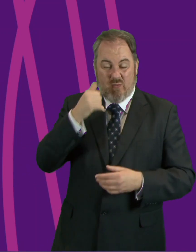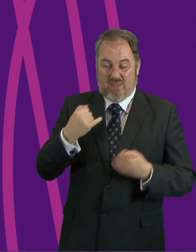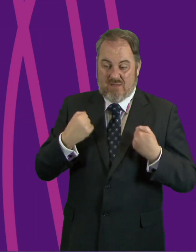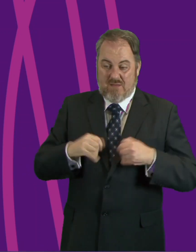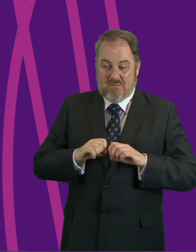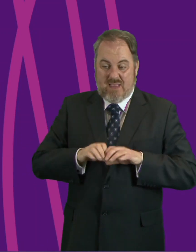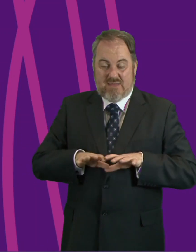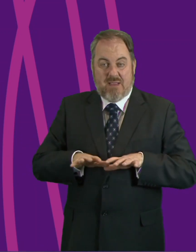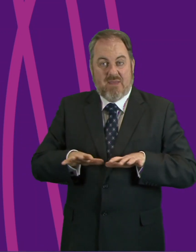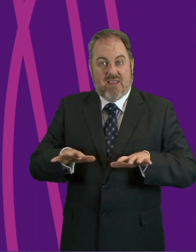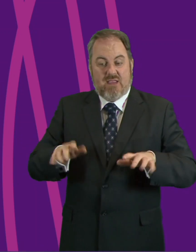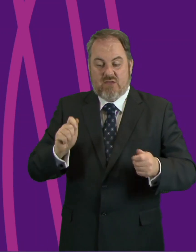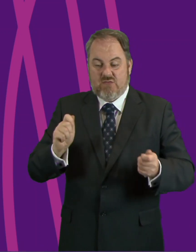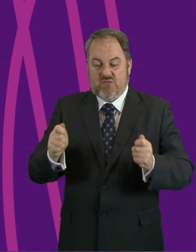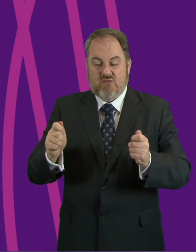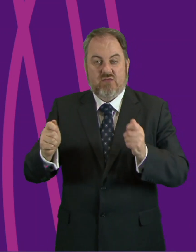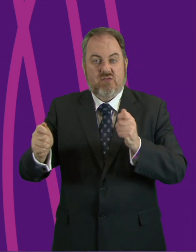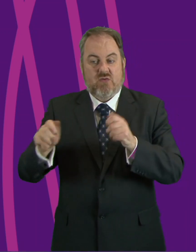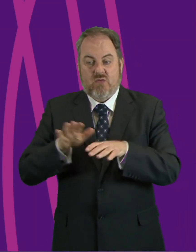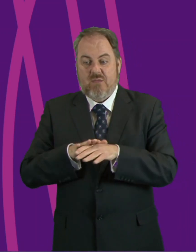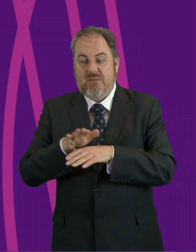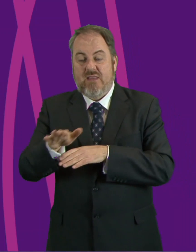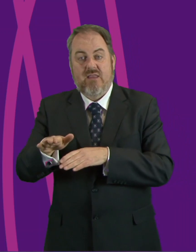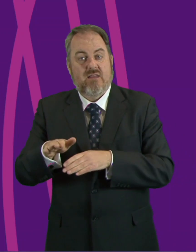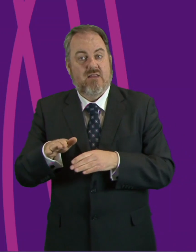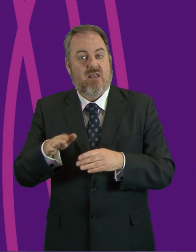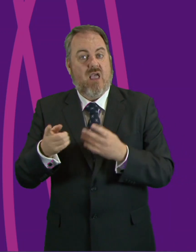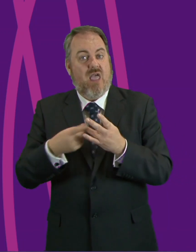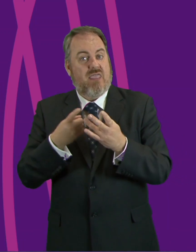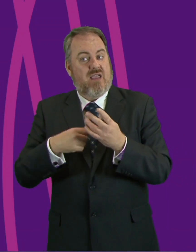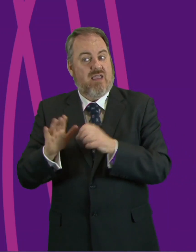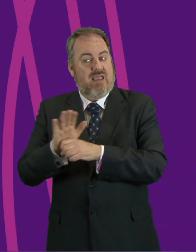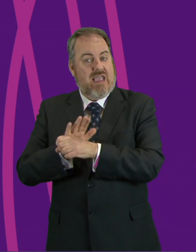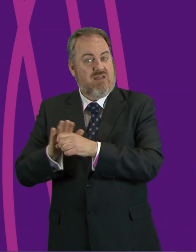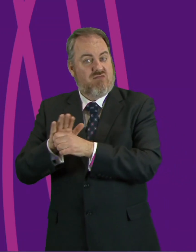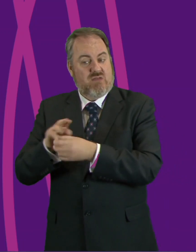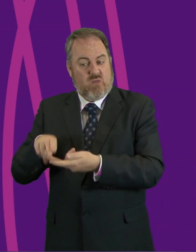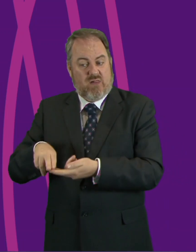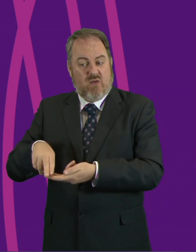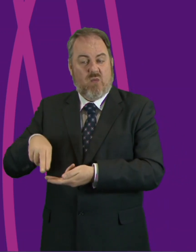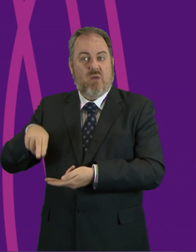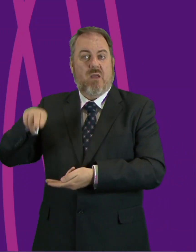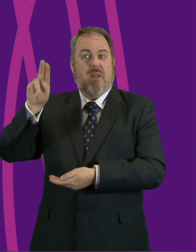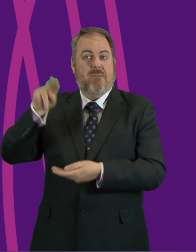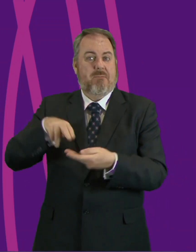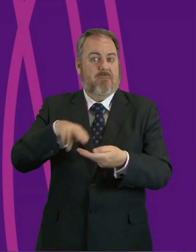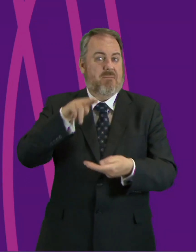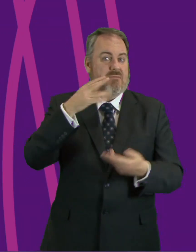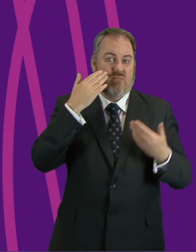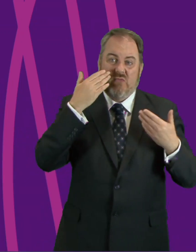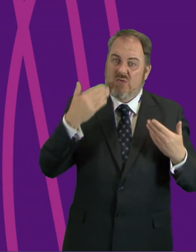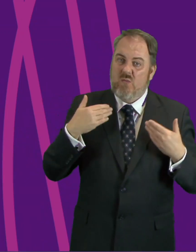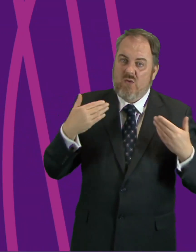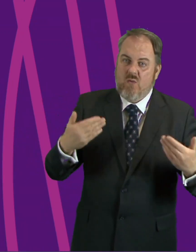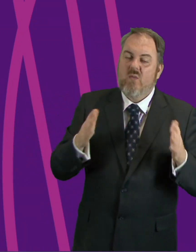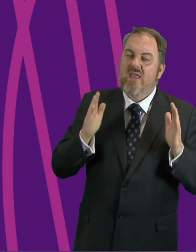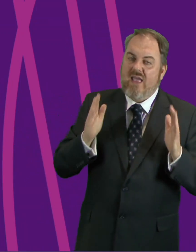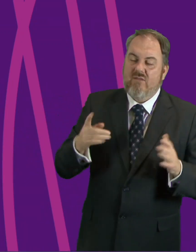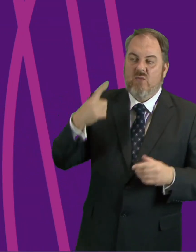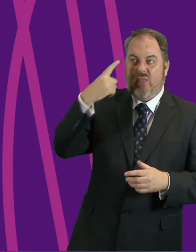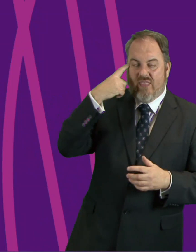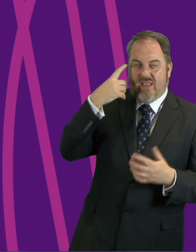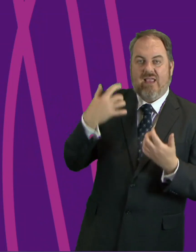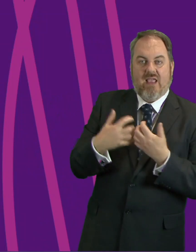that geographic impact change in different ways. So we've got to make sure that we are able to respond to that appropriately.